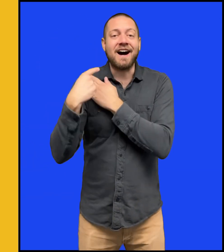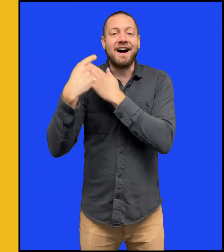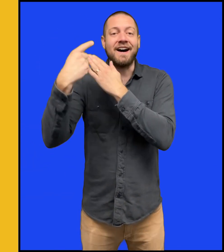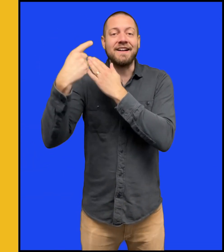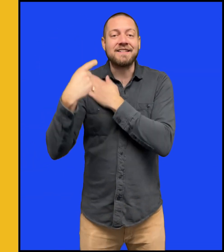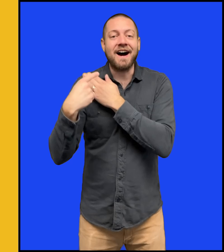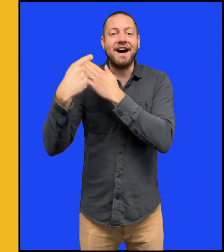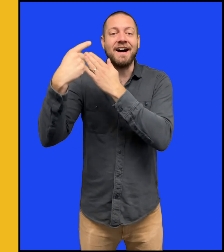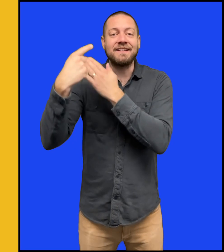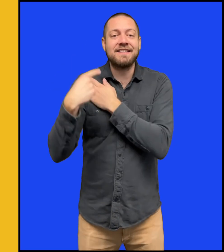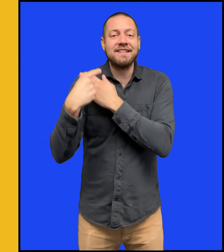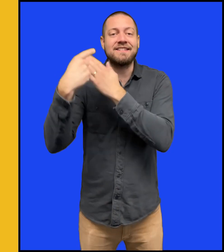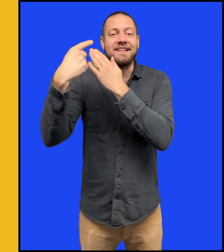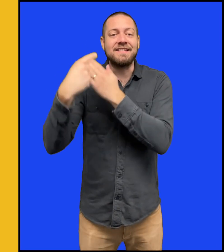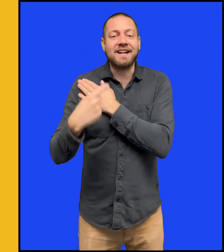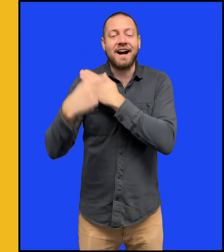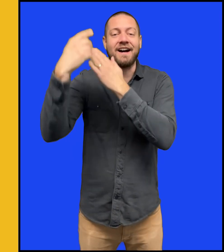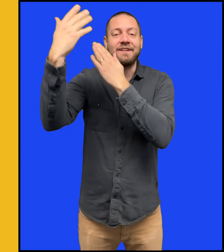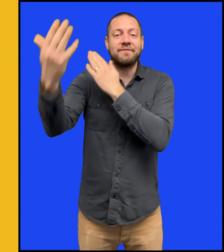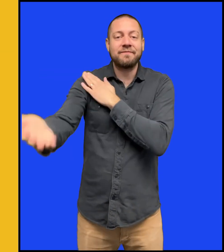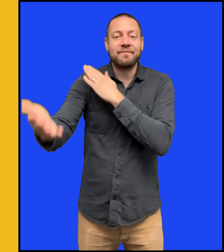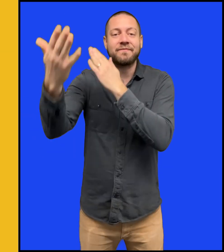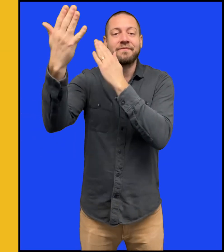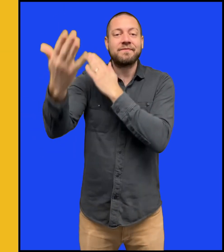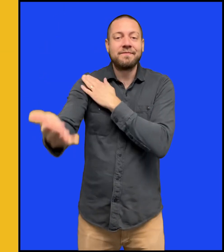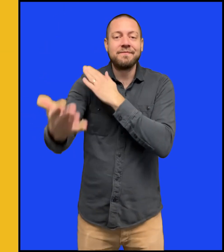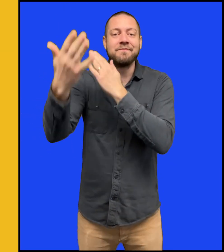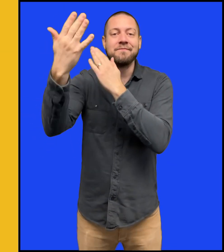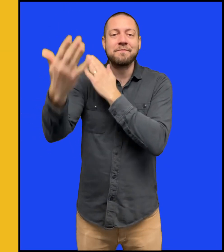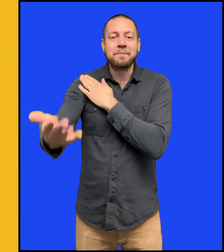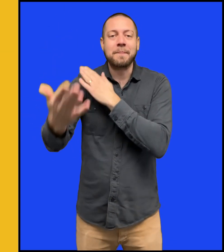Say ta, ta, ti, ti, ta.